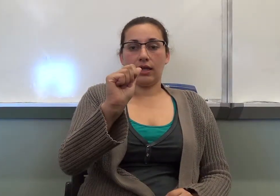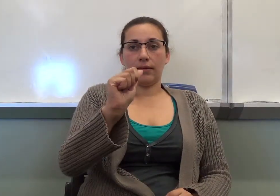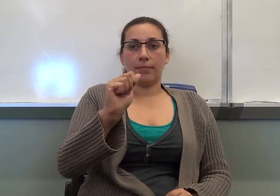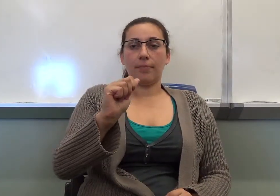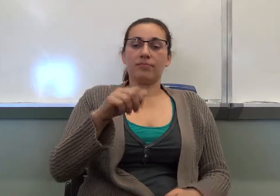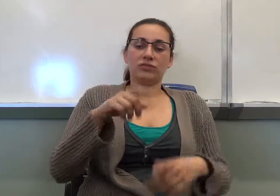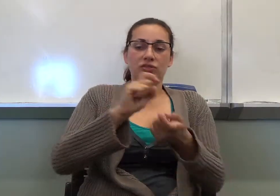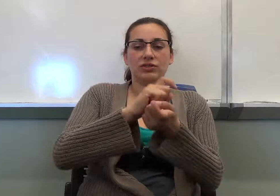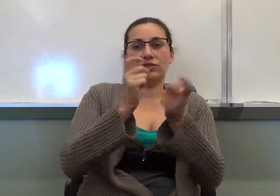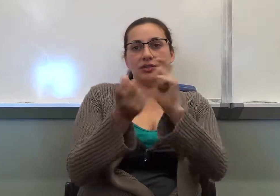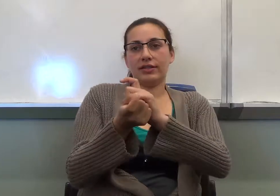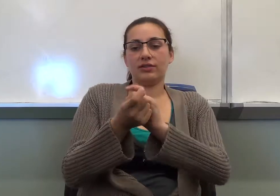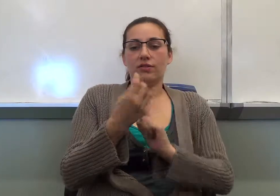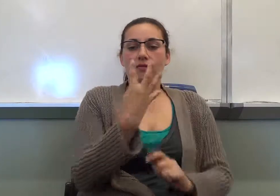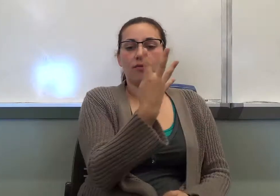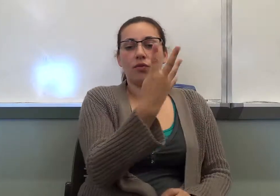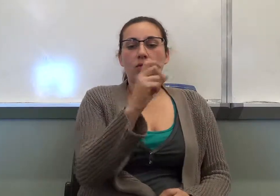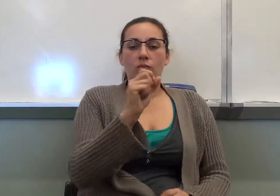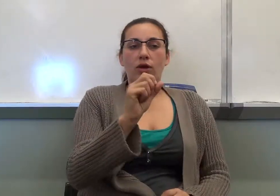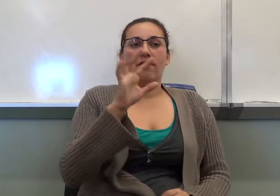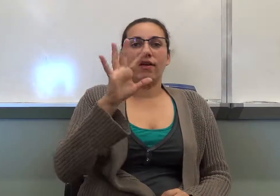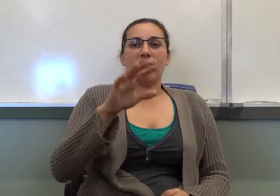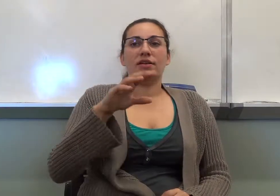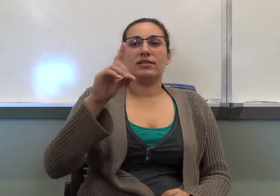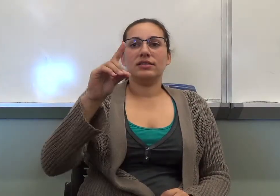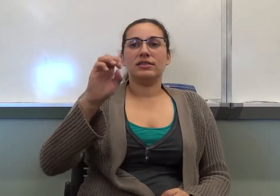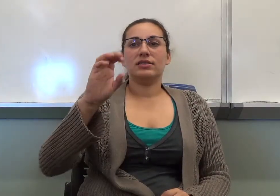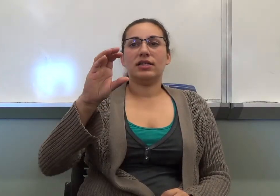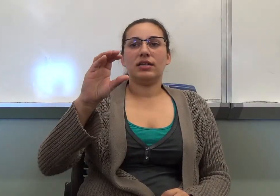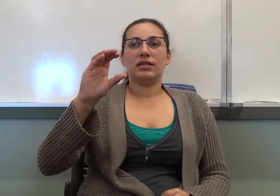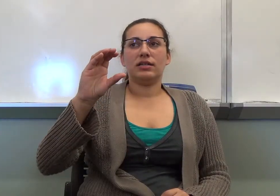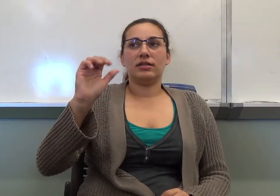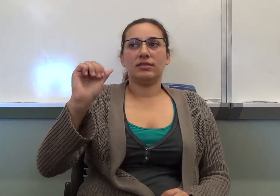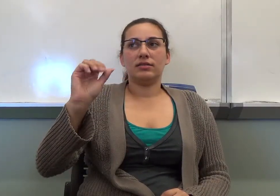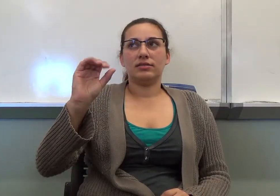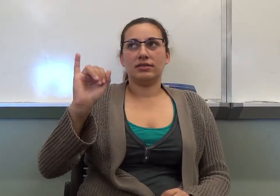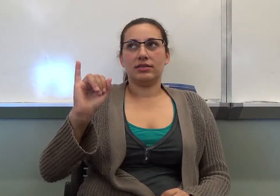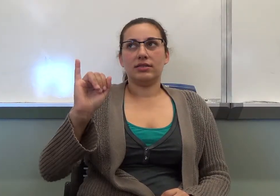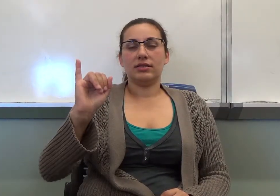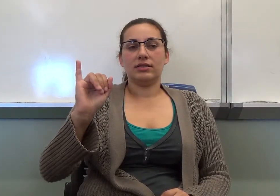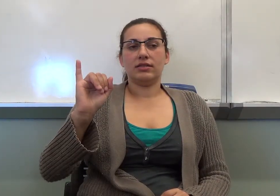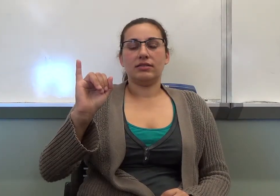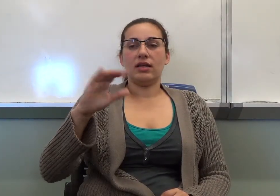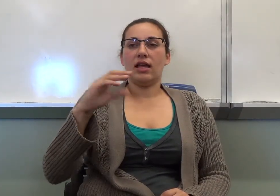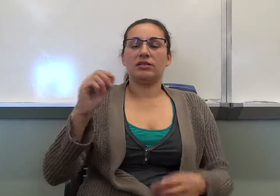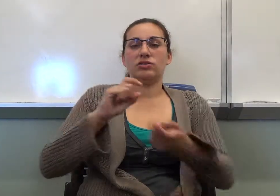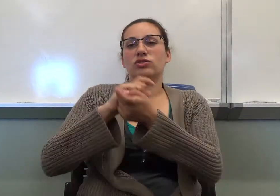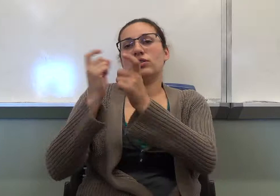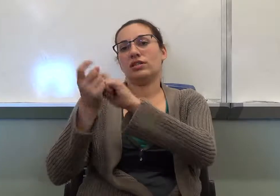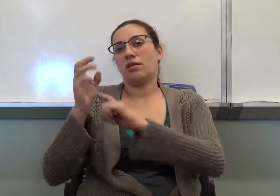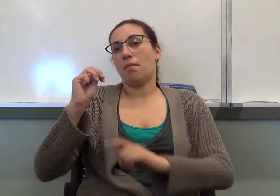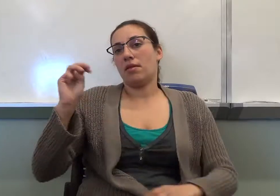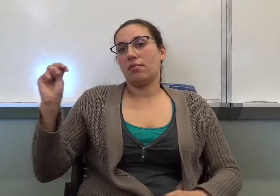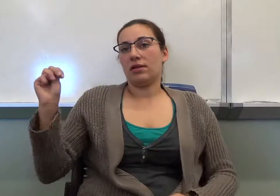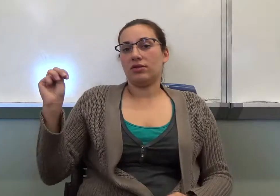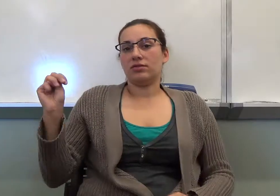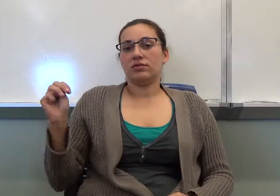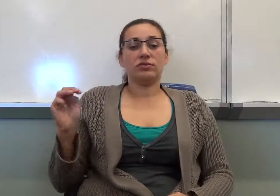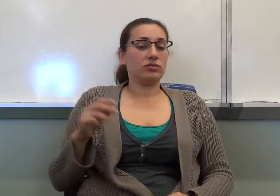4.5 decimeters. And we want to change it to millimeters. So again, we go 2 to the right, 1 going,